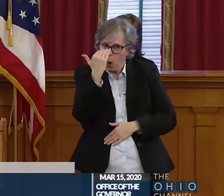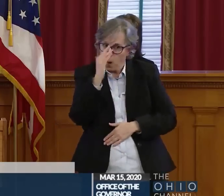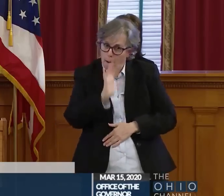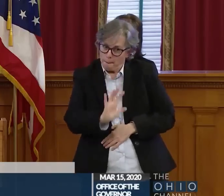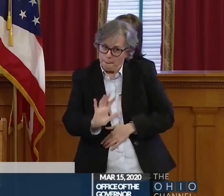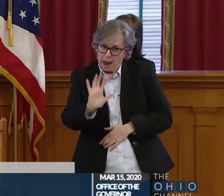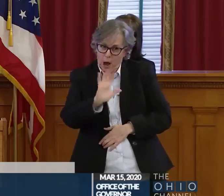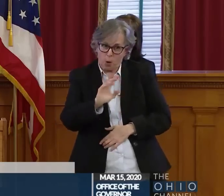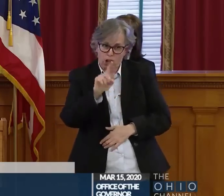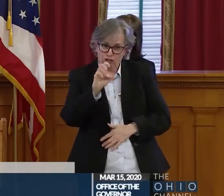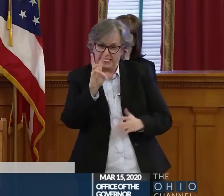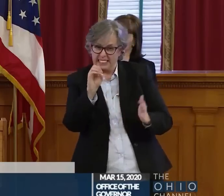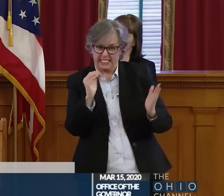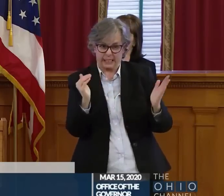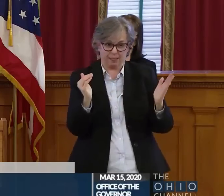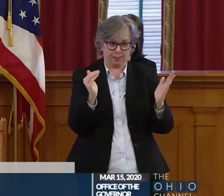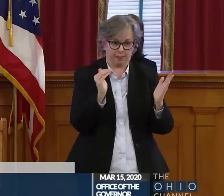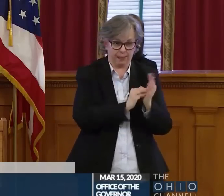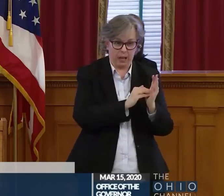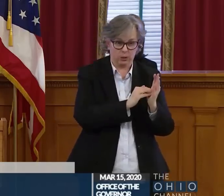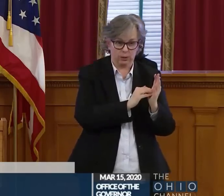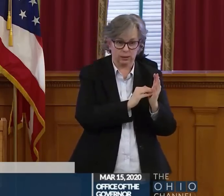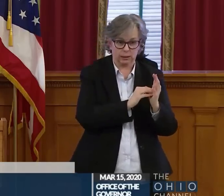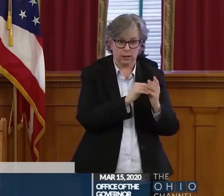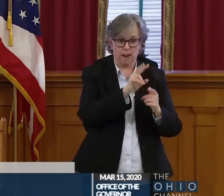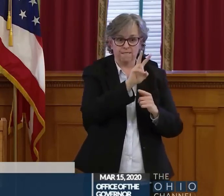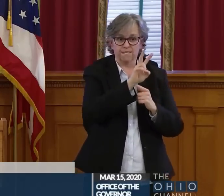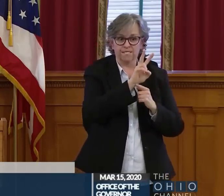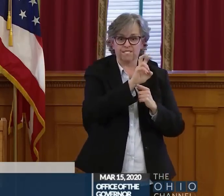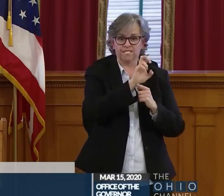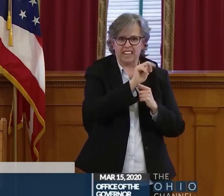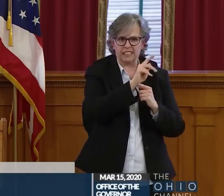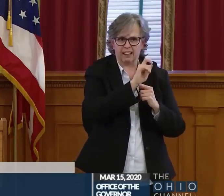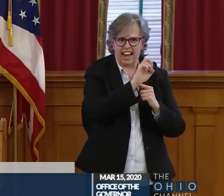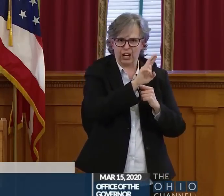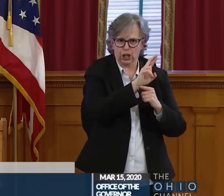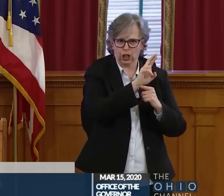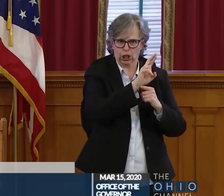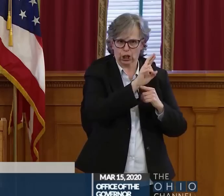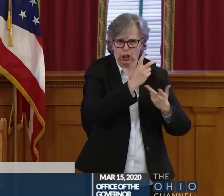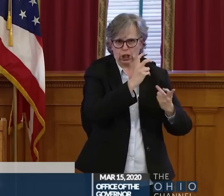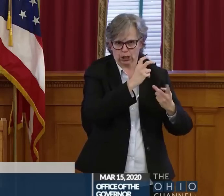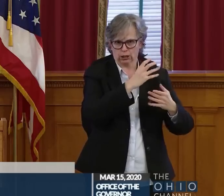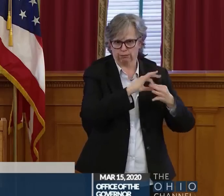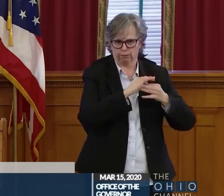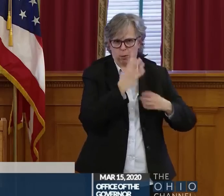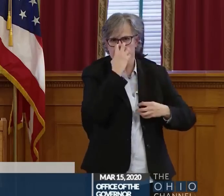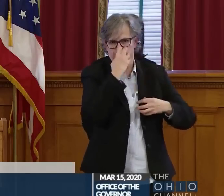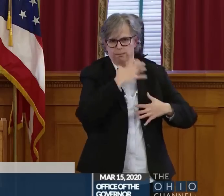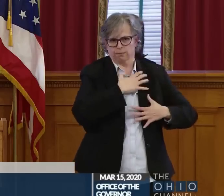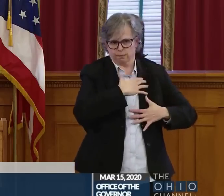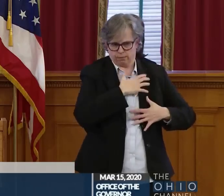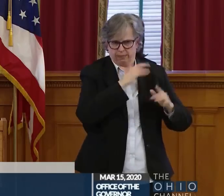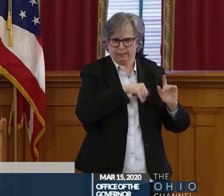160,000 ventilators available. I heard Dr. Gottlieb use words this morning. We